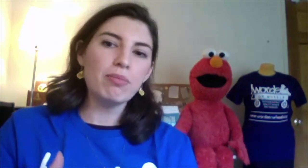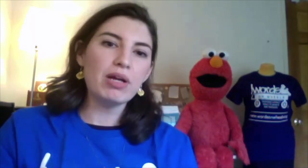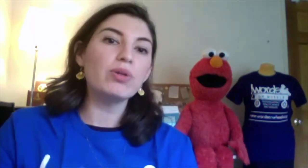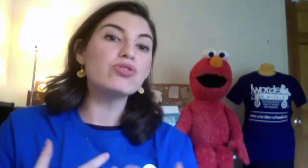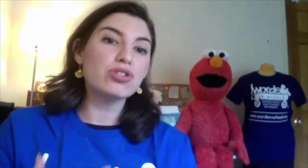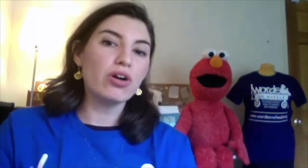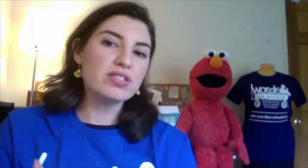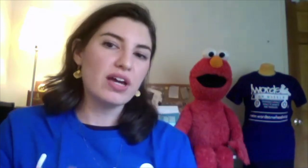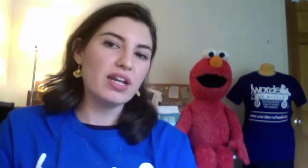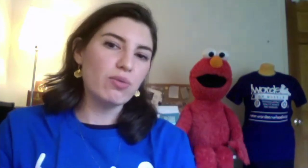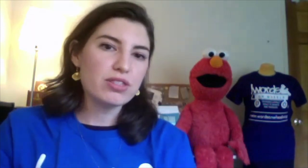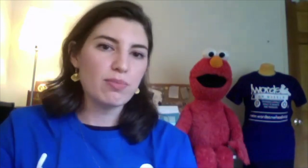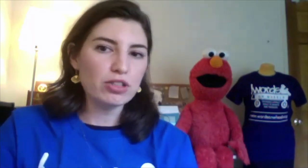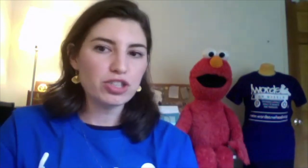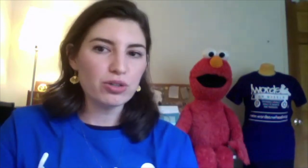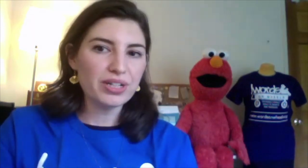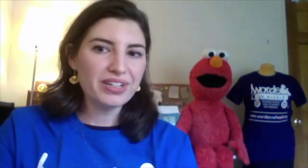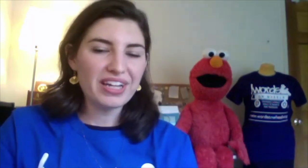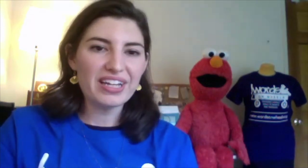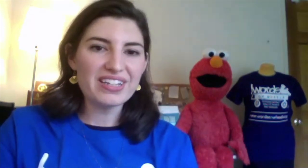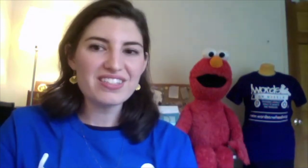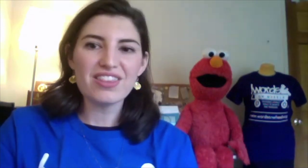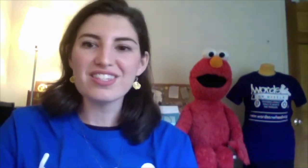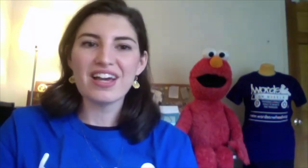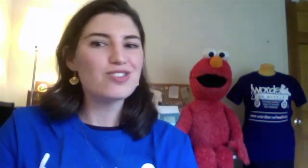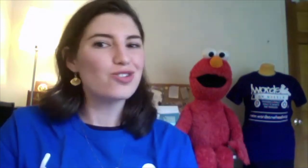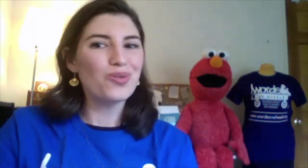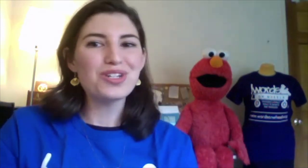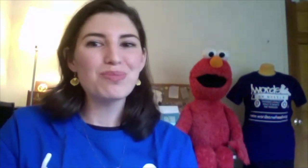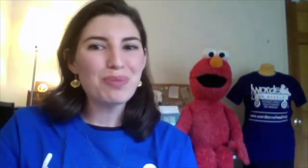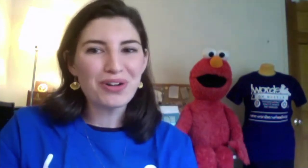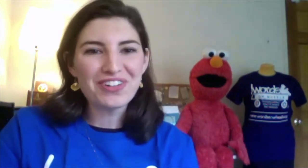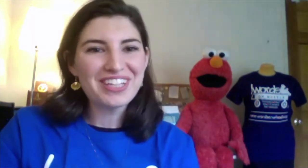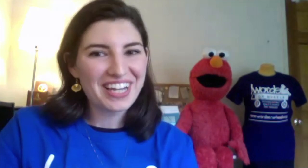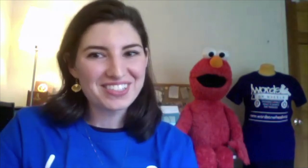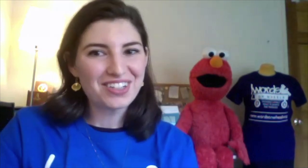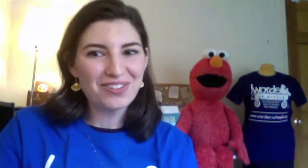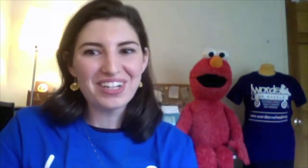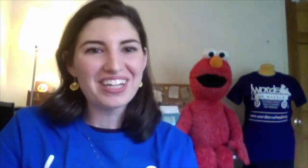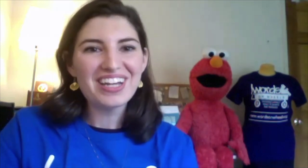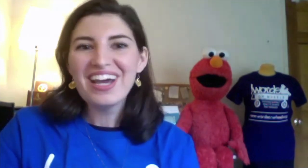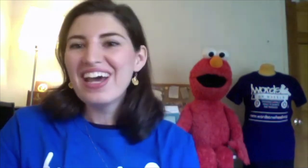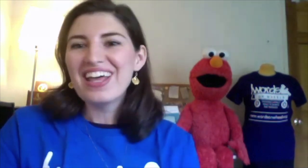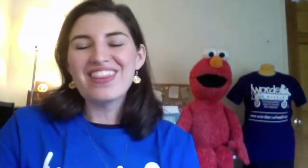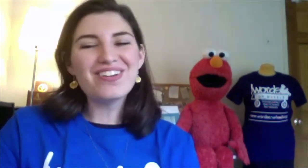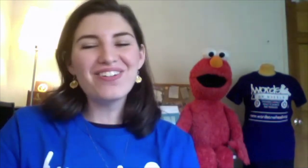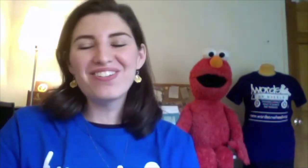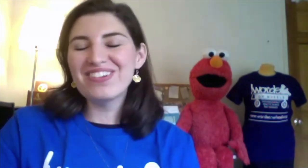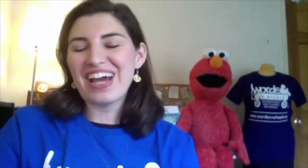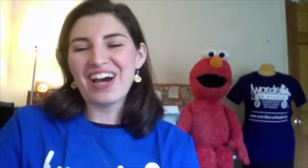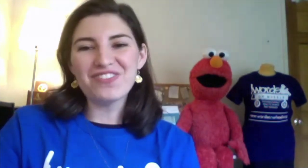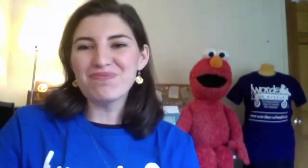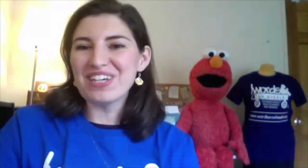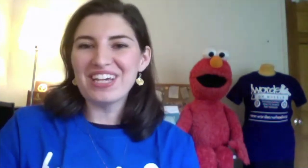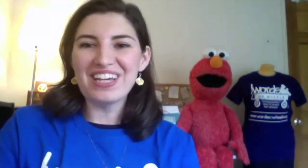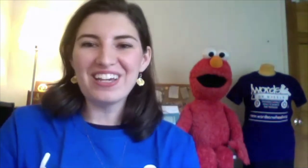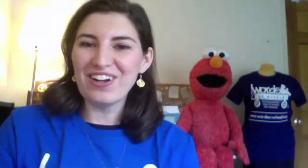you start signing with small children is the signs don't need to be perfectly executed. They don't have to be,